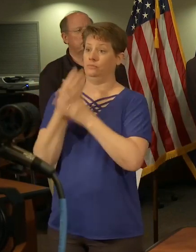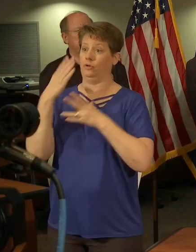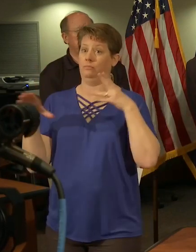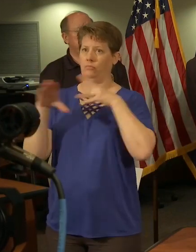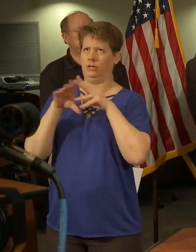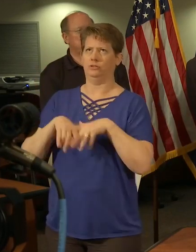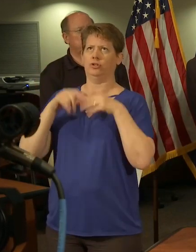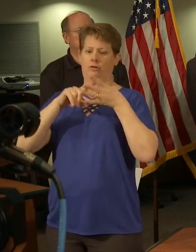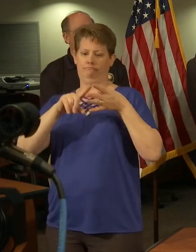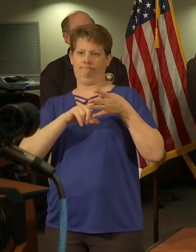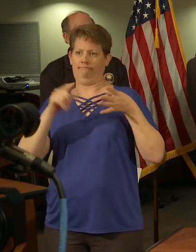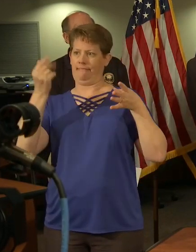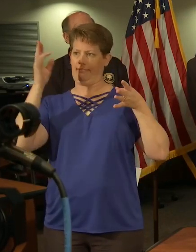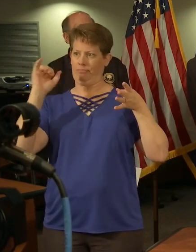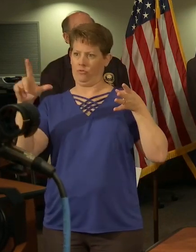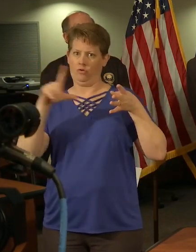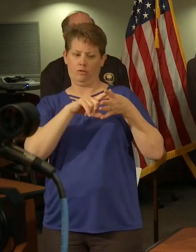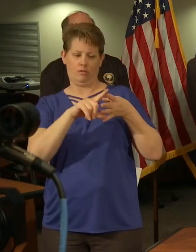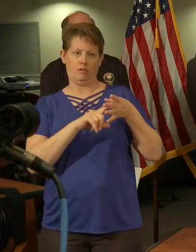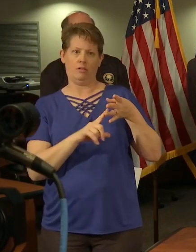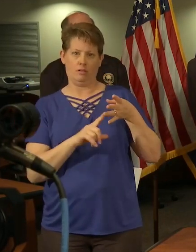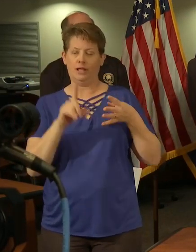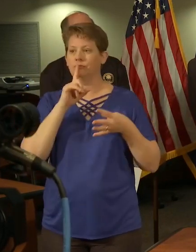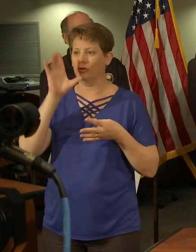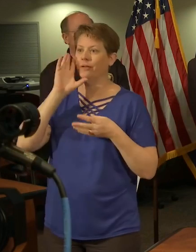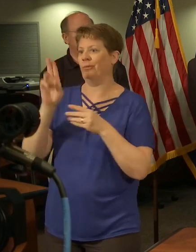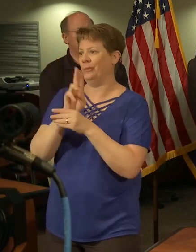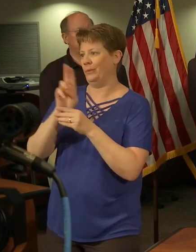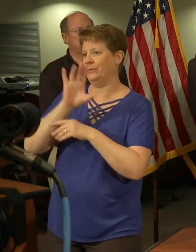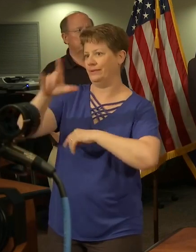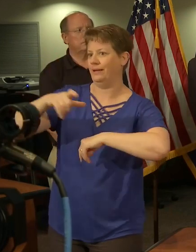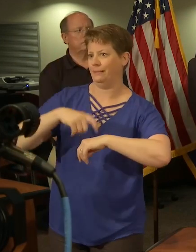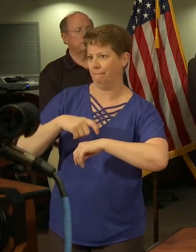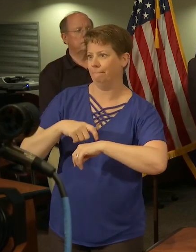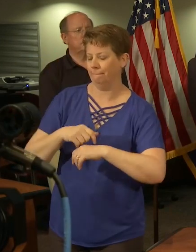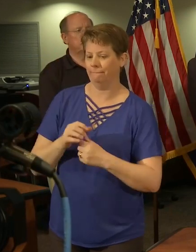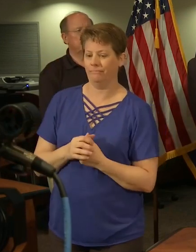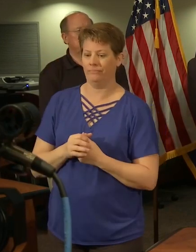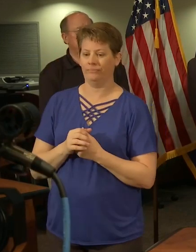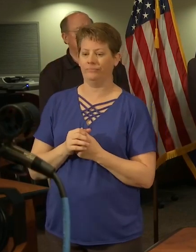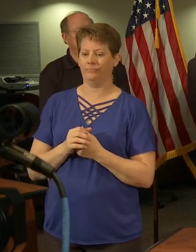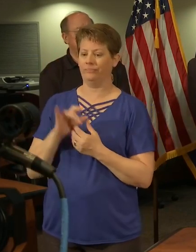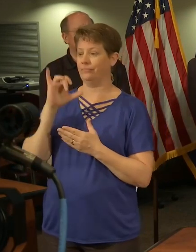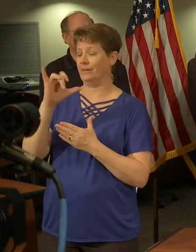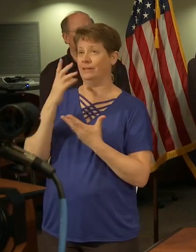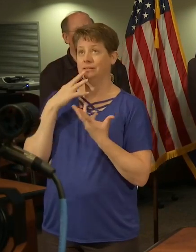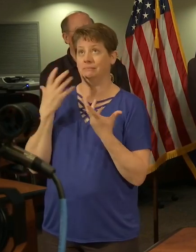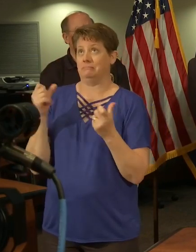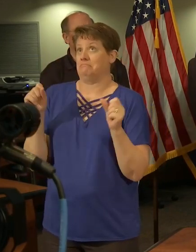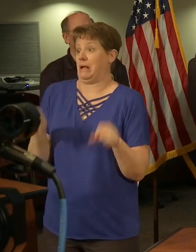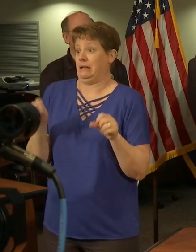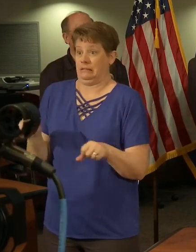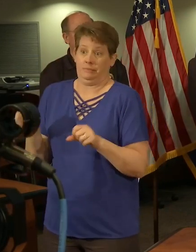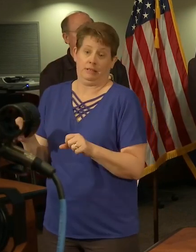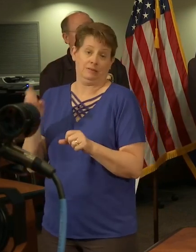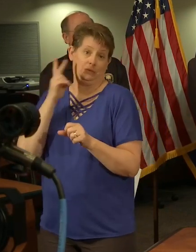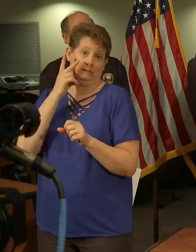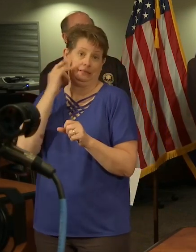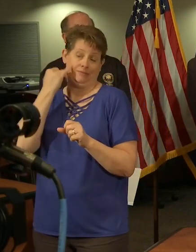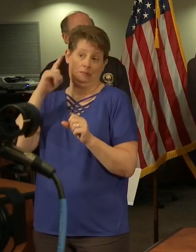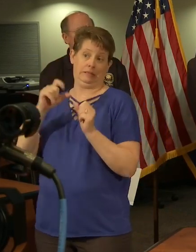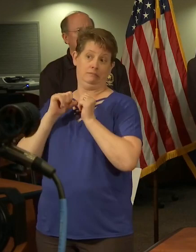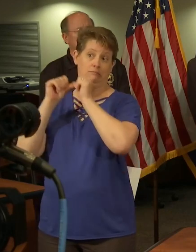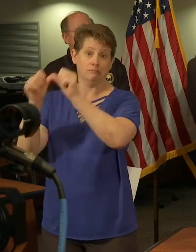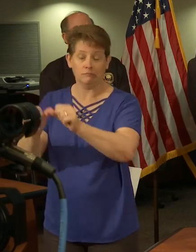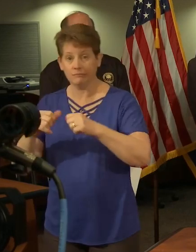starting 1st of April. I'm sure they're going to be using those. We'll, all of that is just possibilities. We'll see how long this closure will need